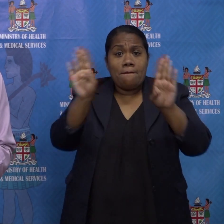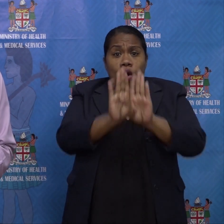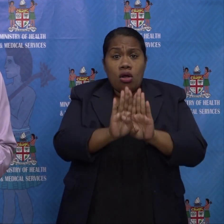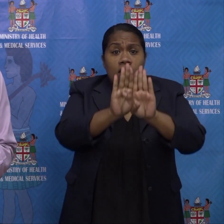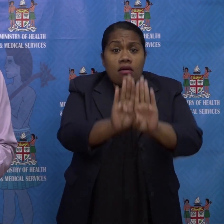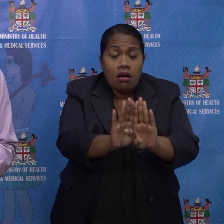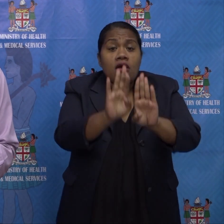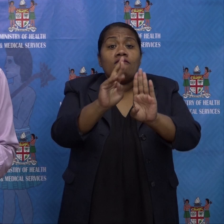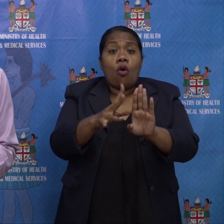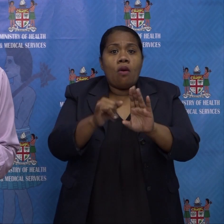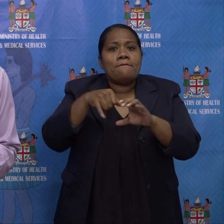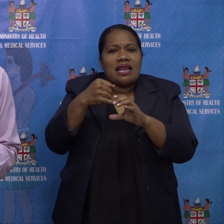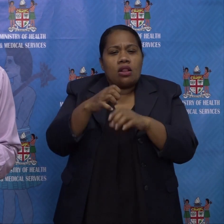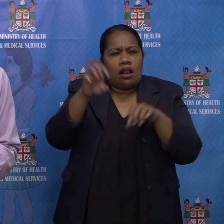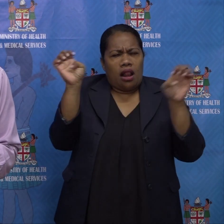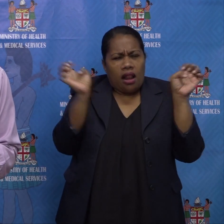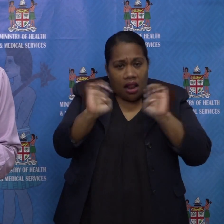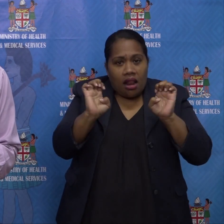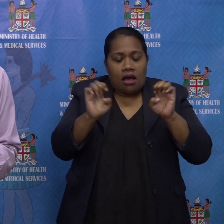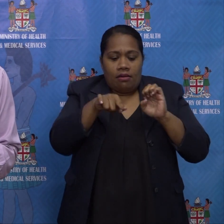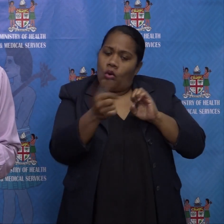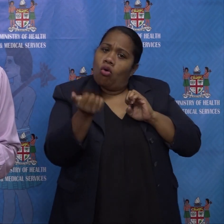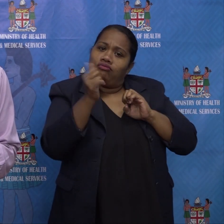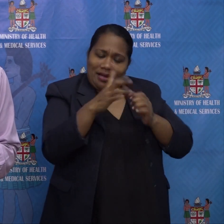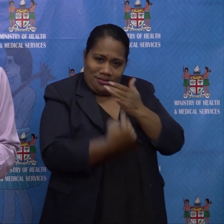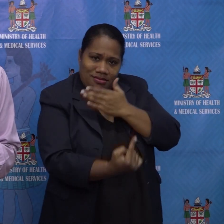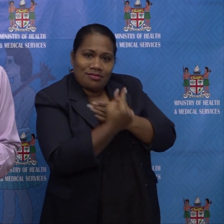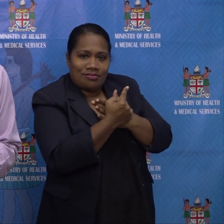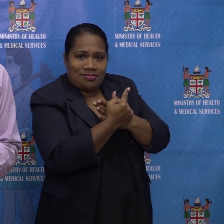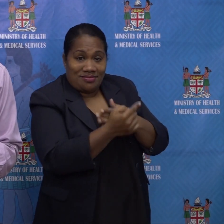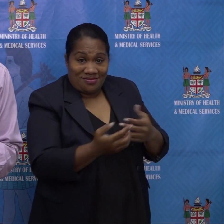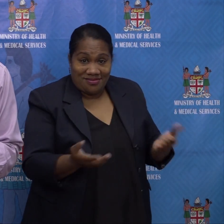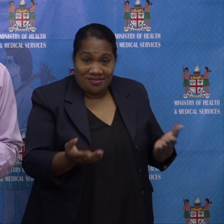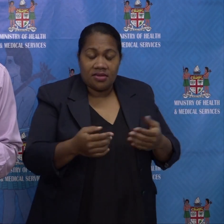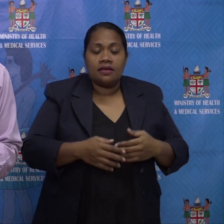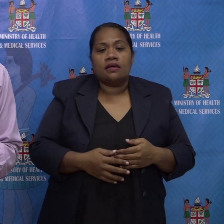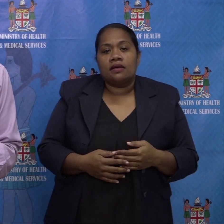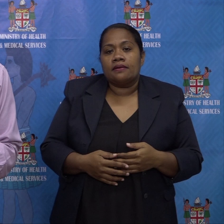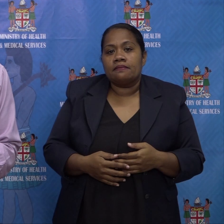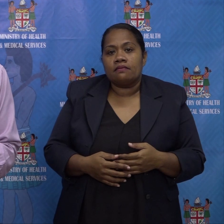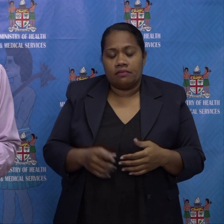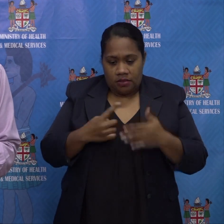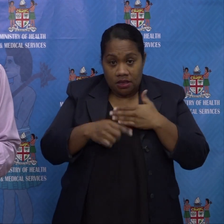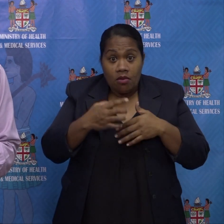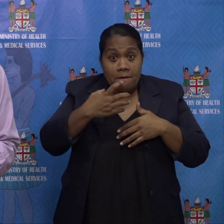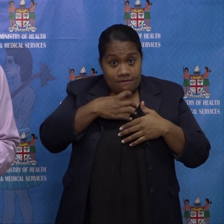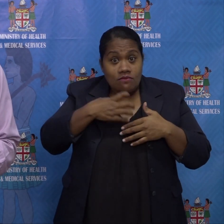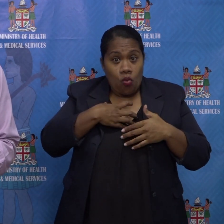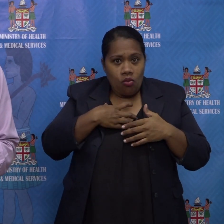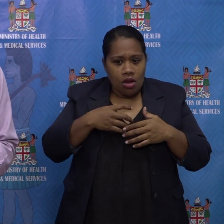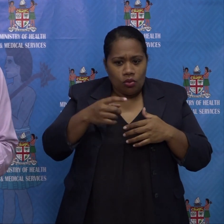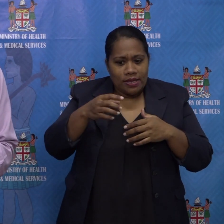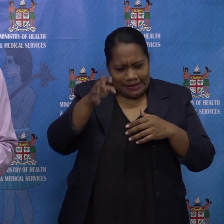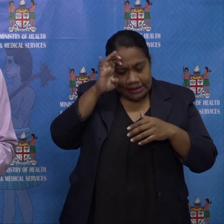for medical emergencies, so this can already be facilitated. Given that we expect more cases and more